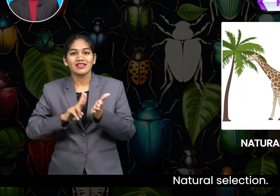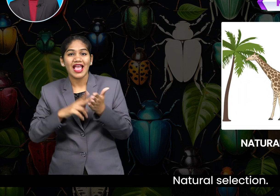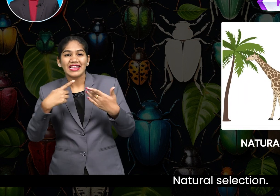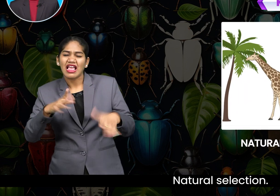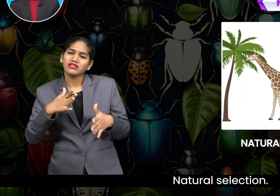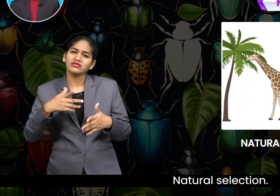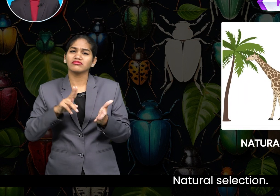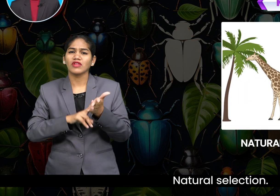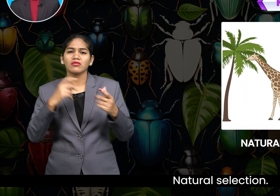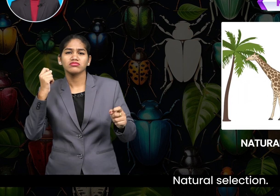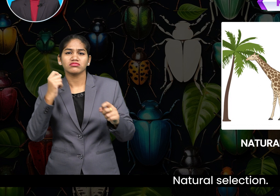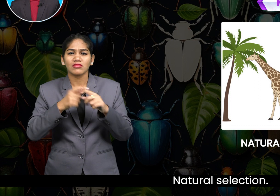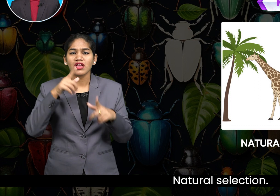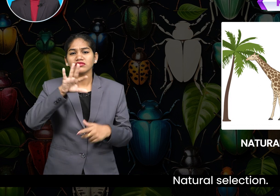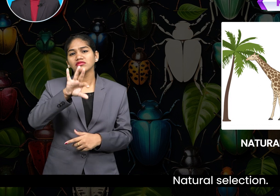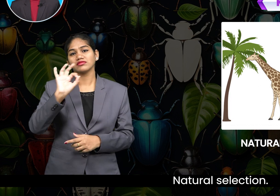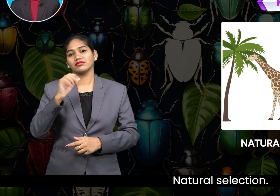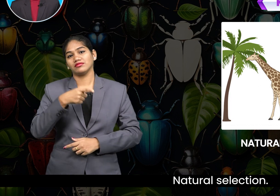natural selection.